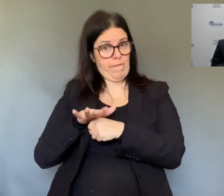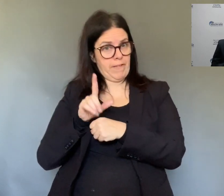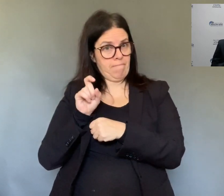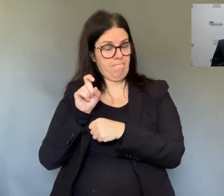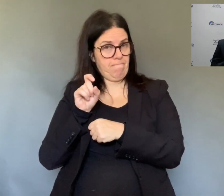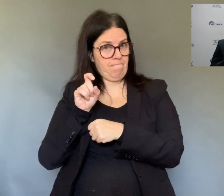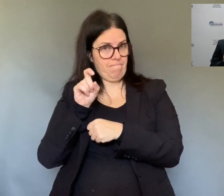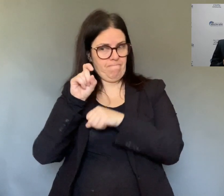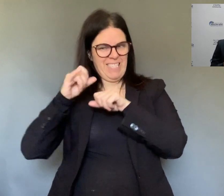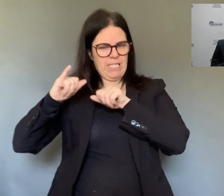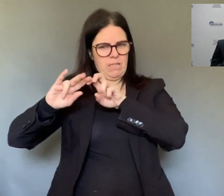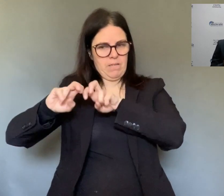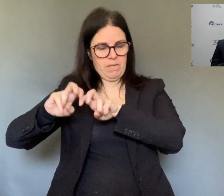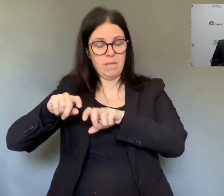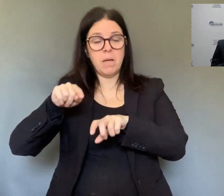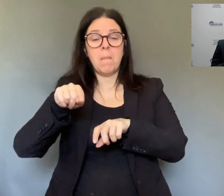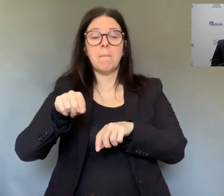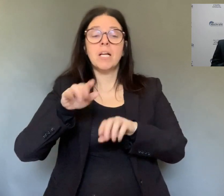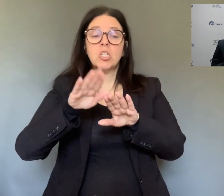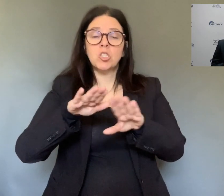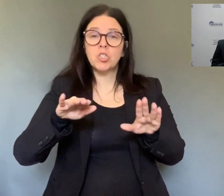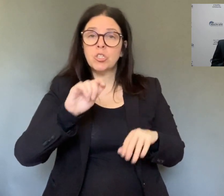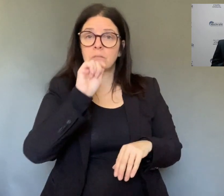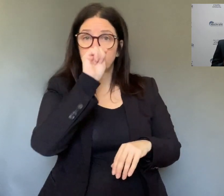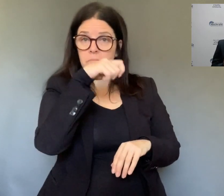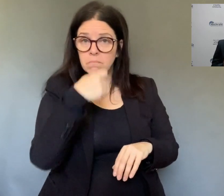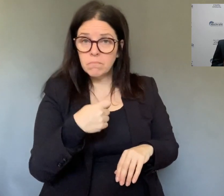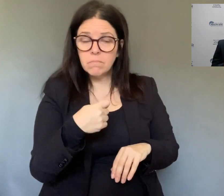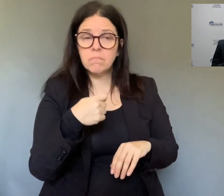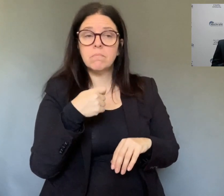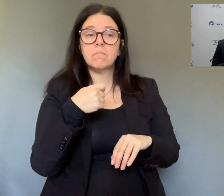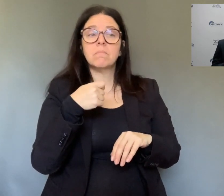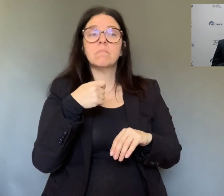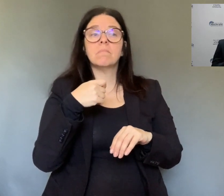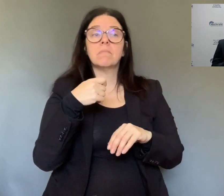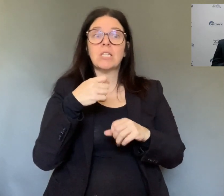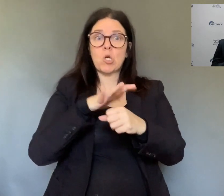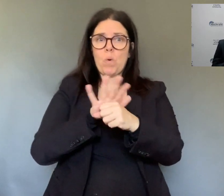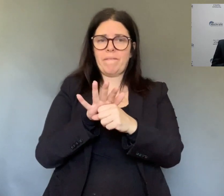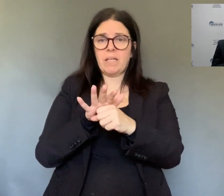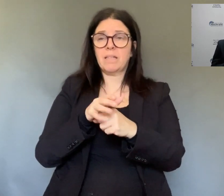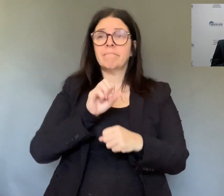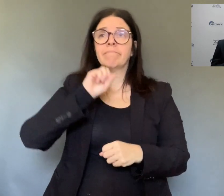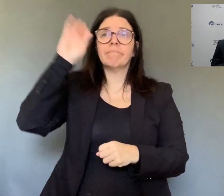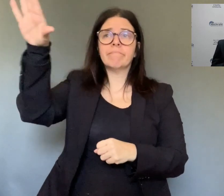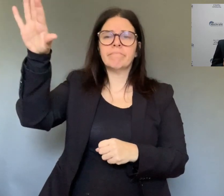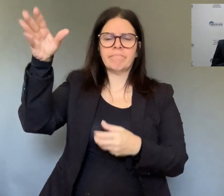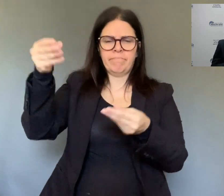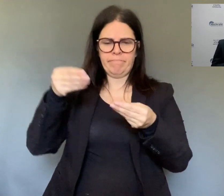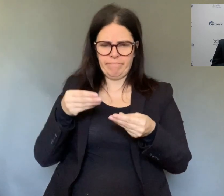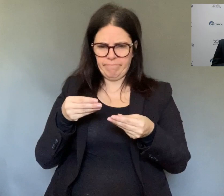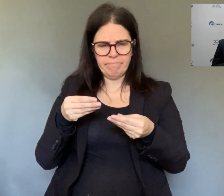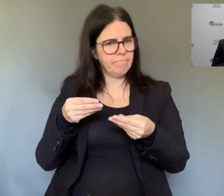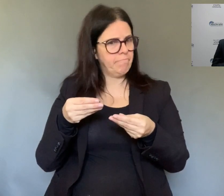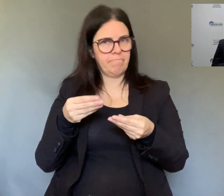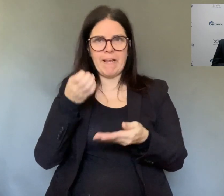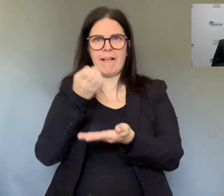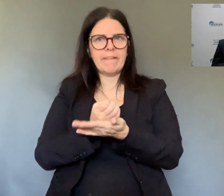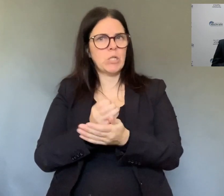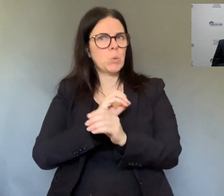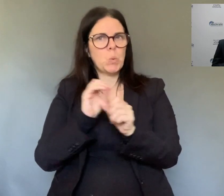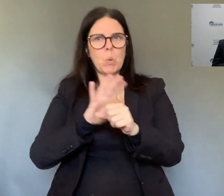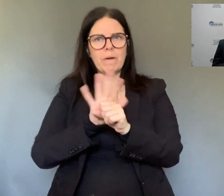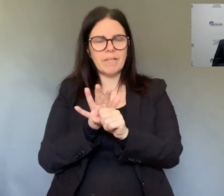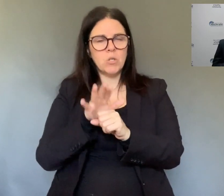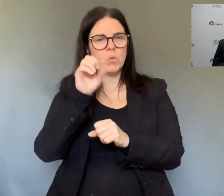children are swabbed for COVID or with using the nasopharyngeal swabs, it will come back as negative. So you don't have really a system